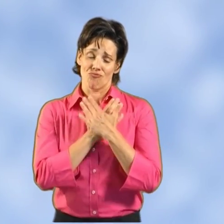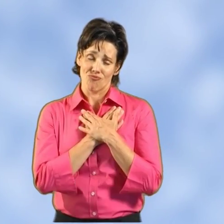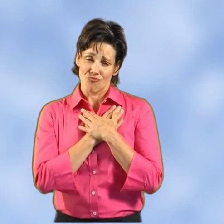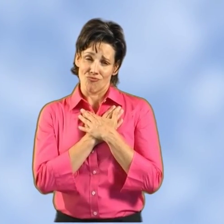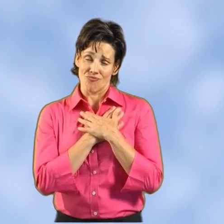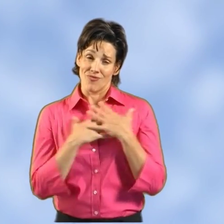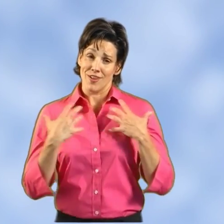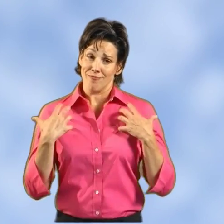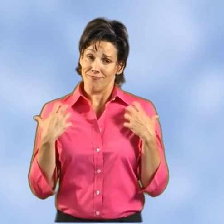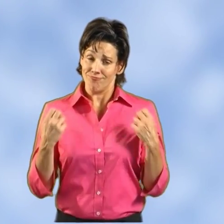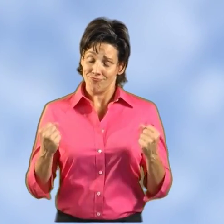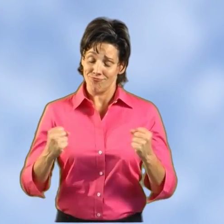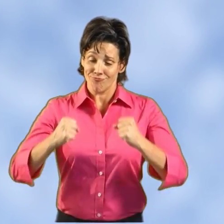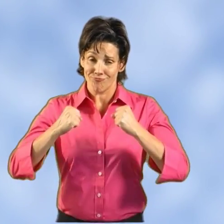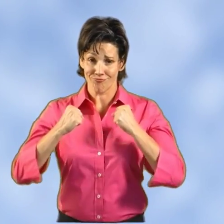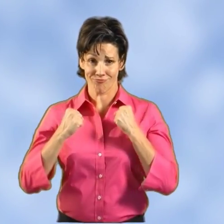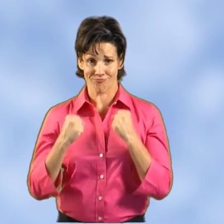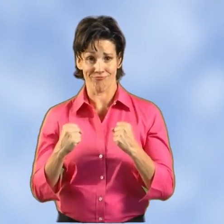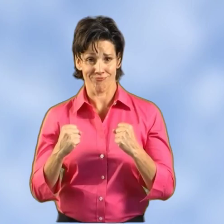Get the rest you need.